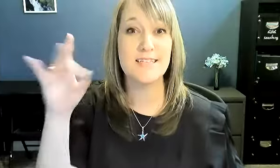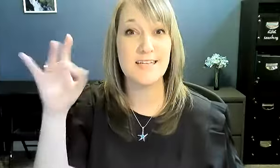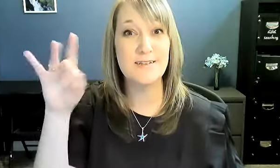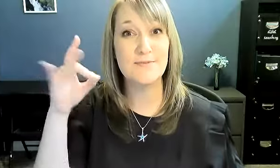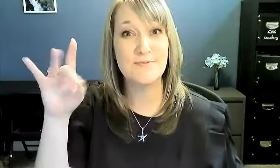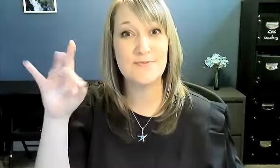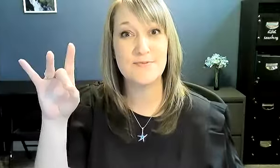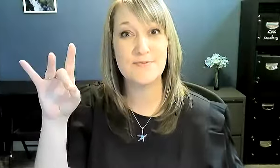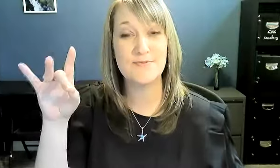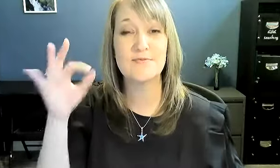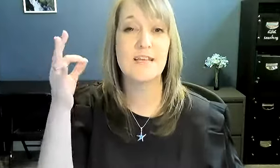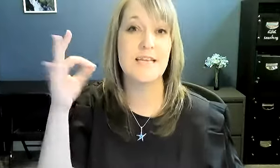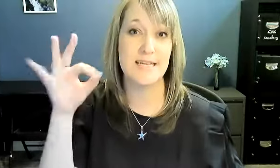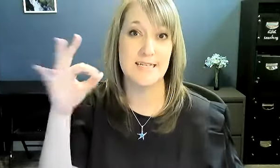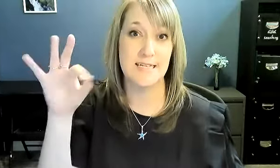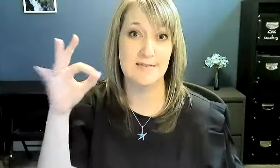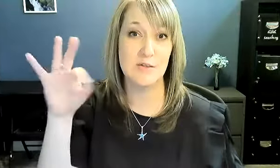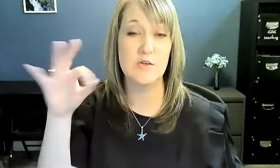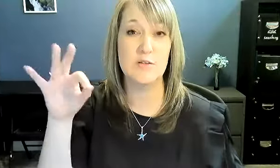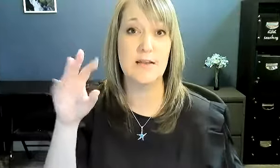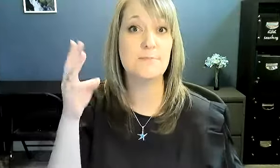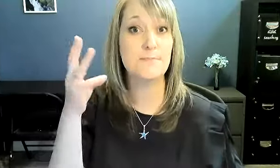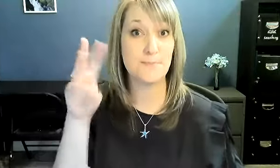18, and 19. So let's do those again.